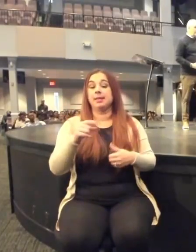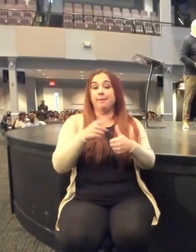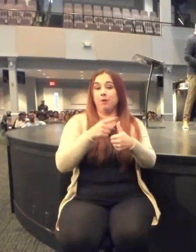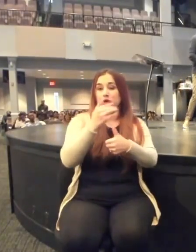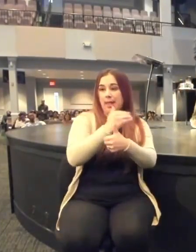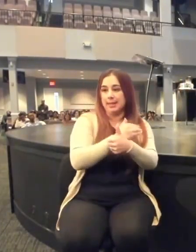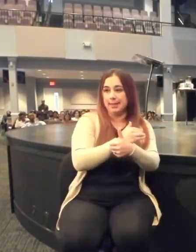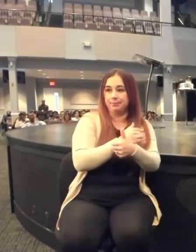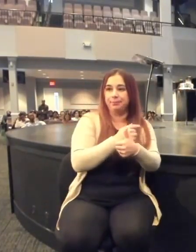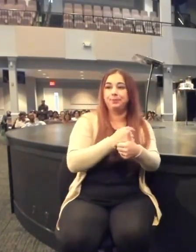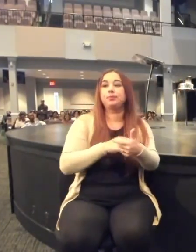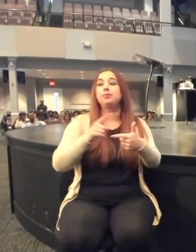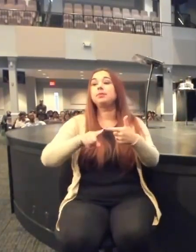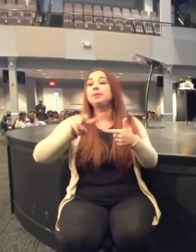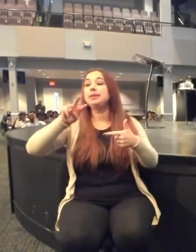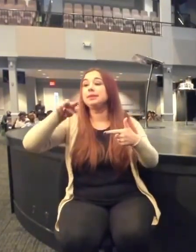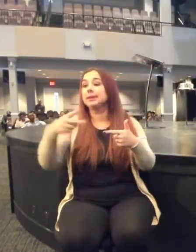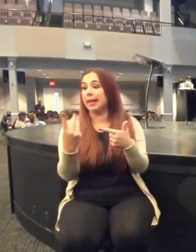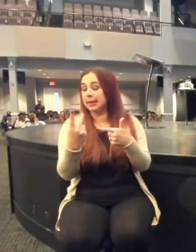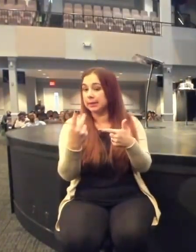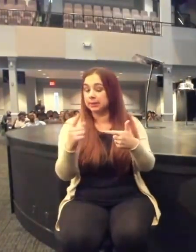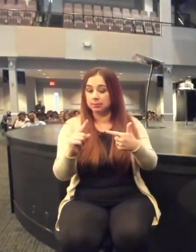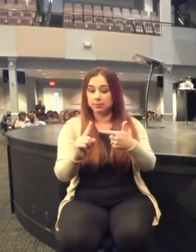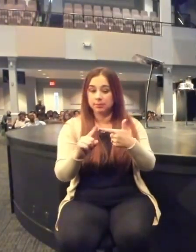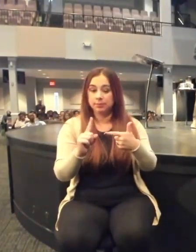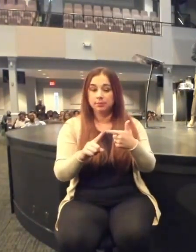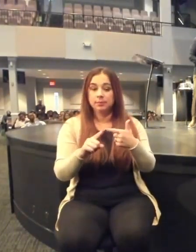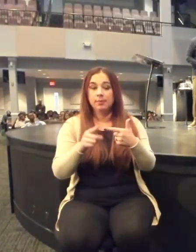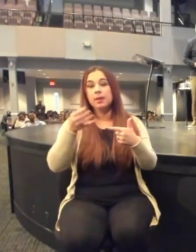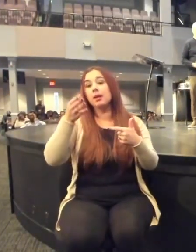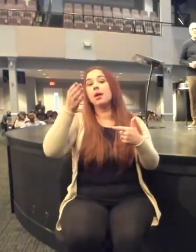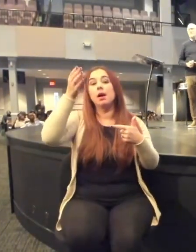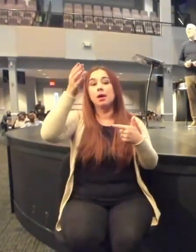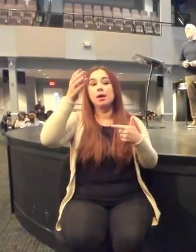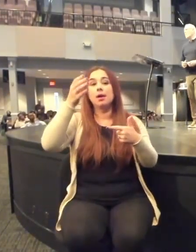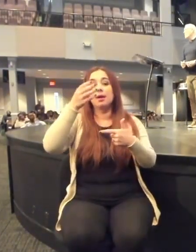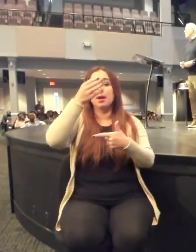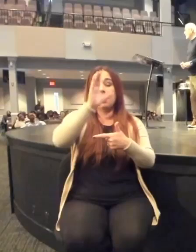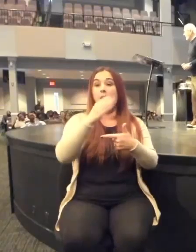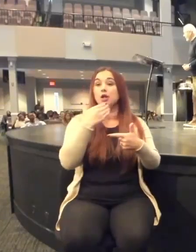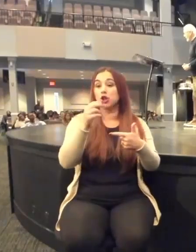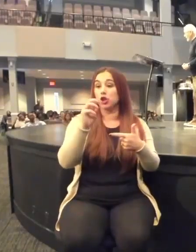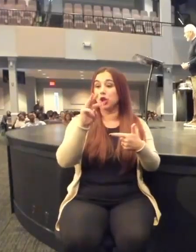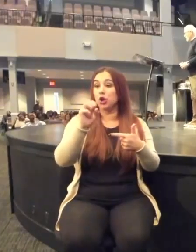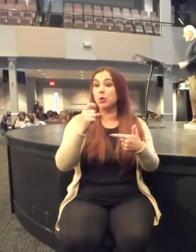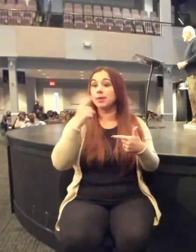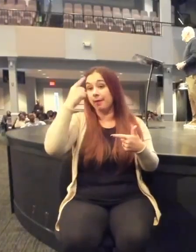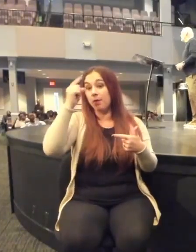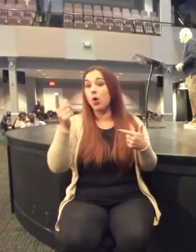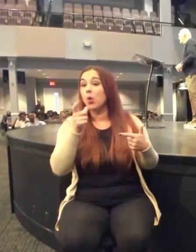learn today that we're reminded of from this story, and that's that God's good news